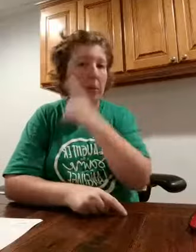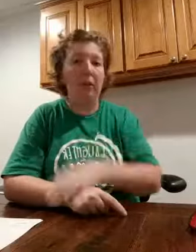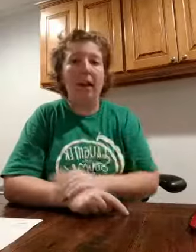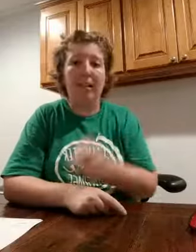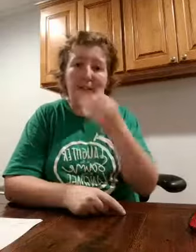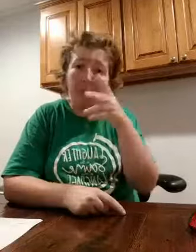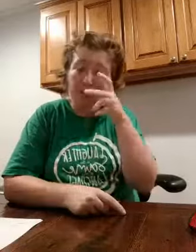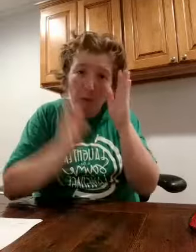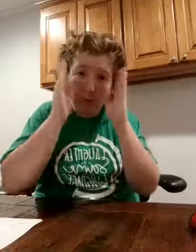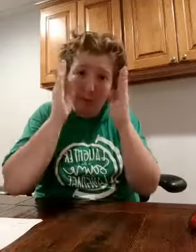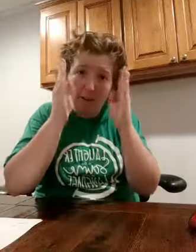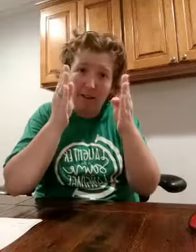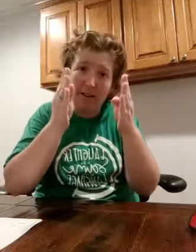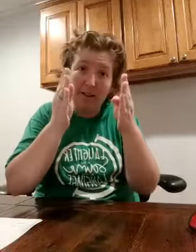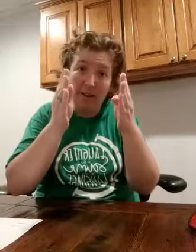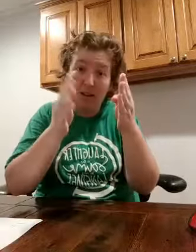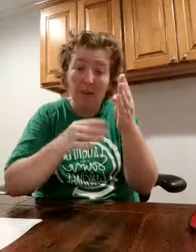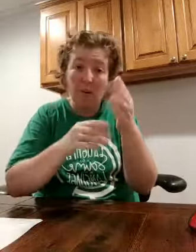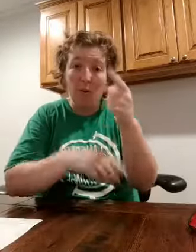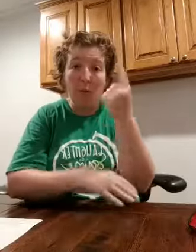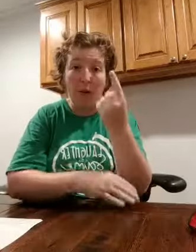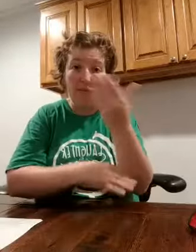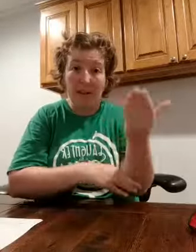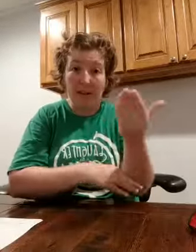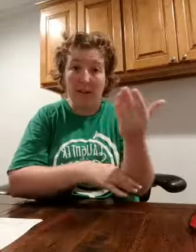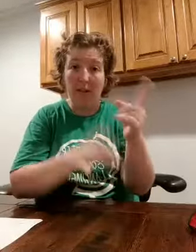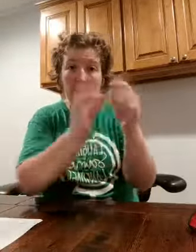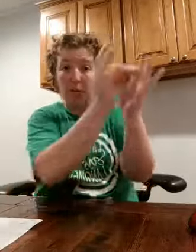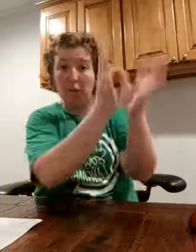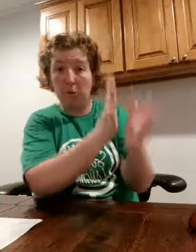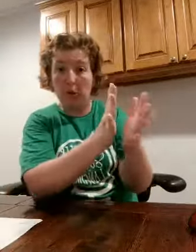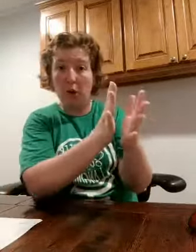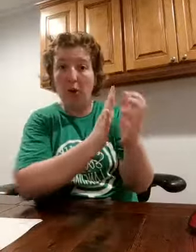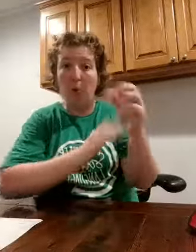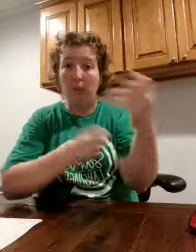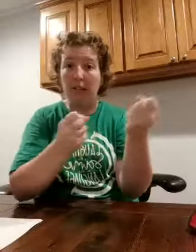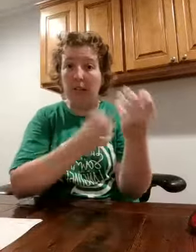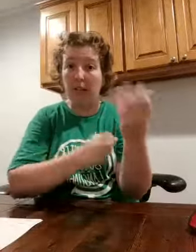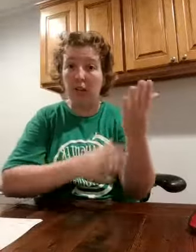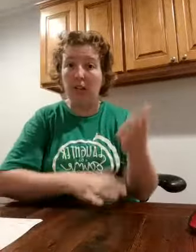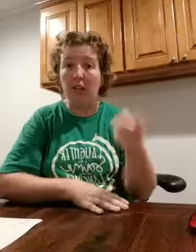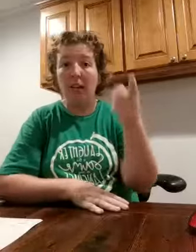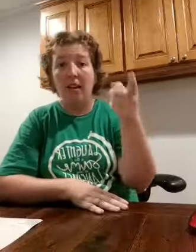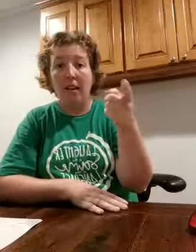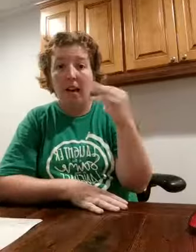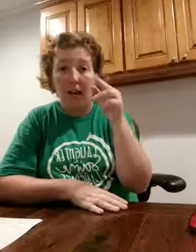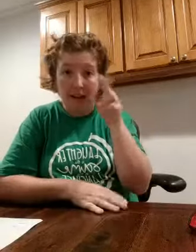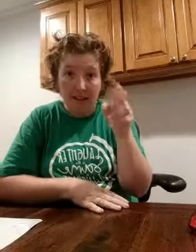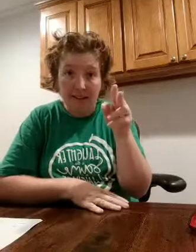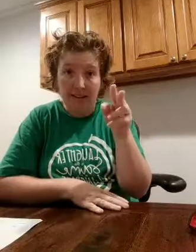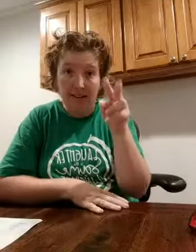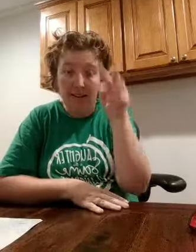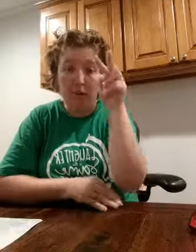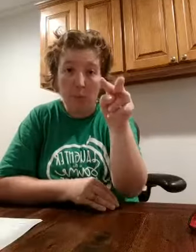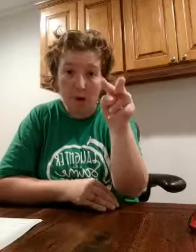eyes. If you're focused on one thing, an interpreter or a signer, and you're watching